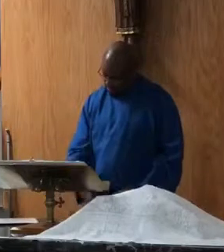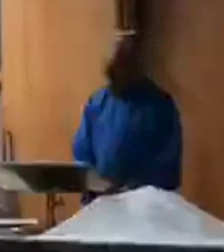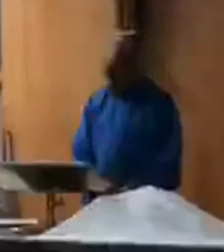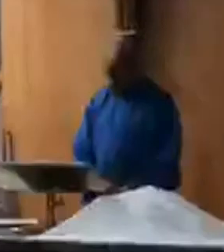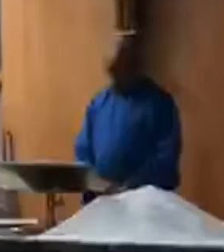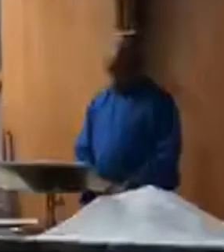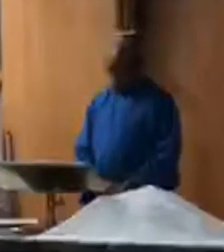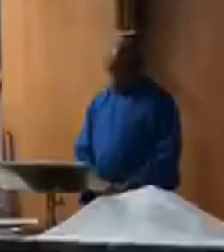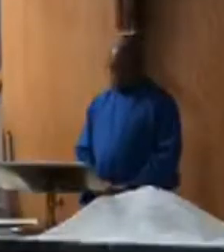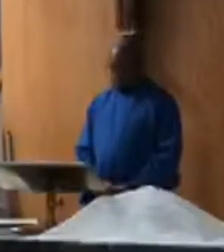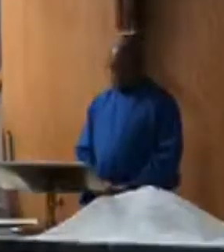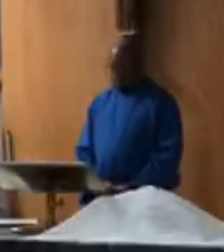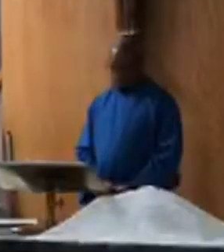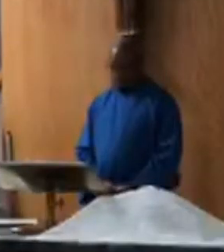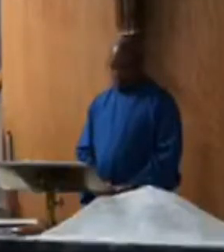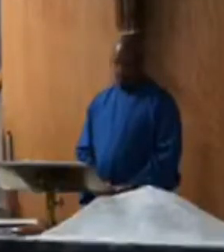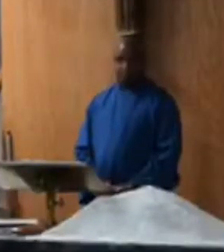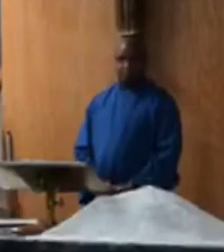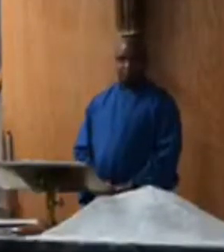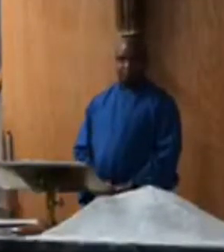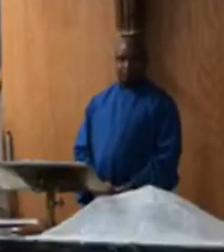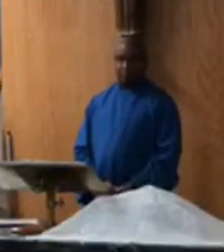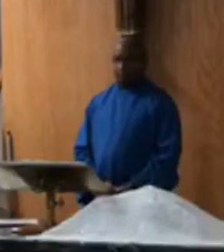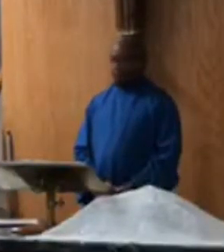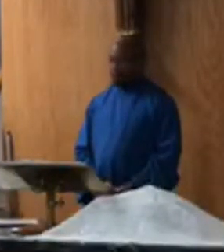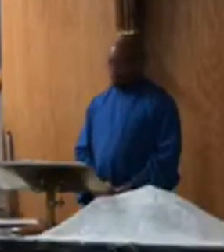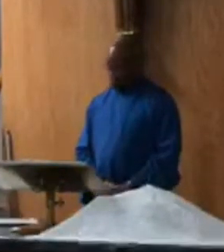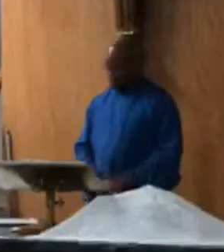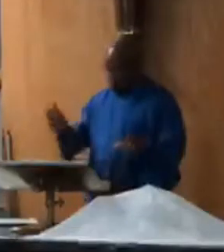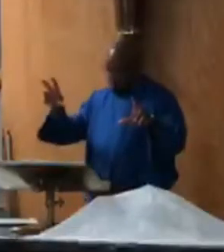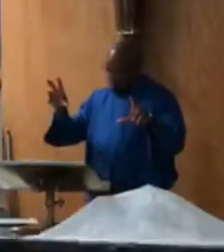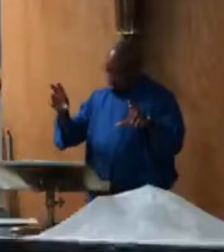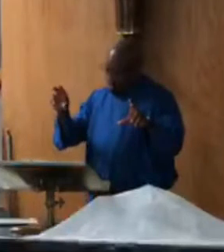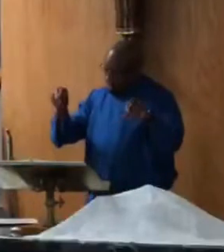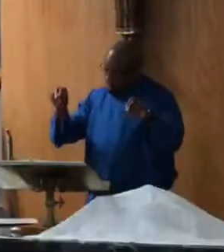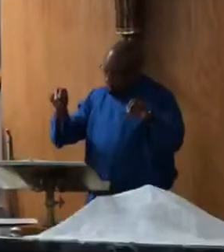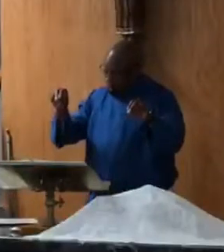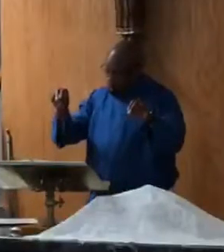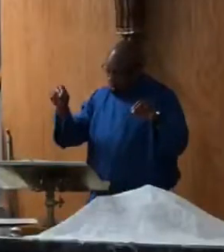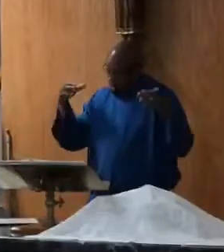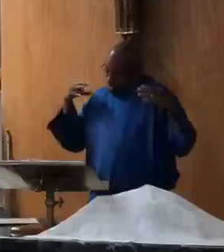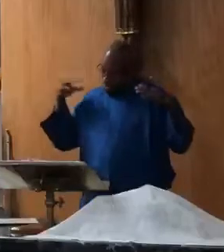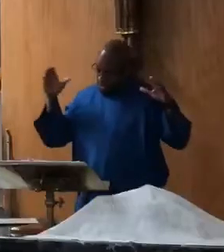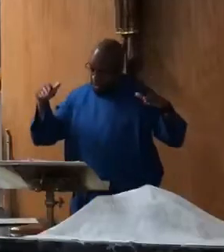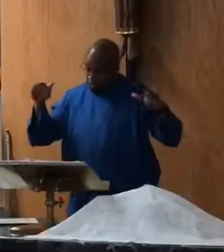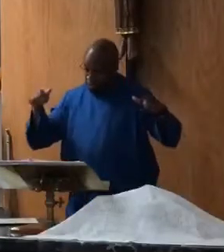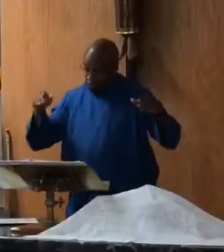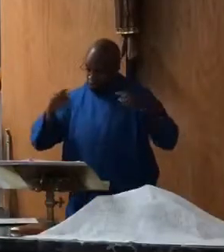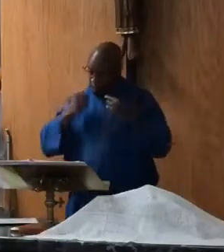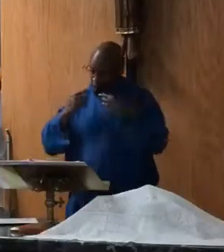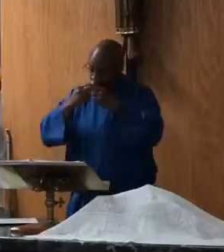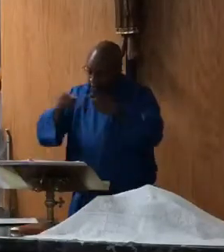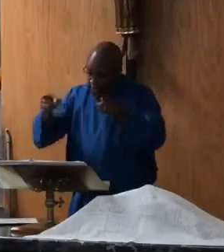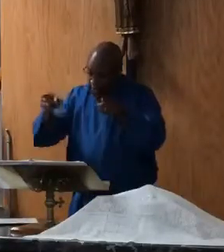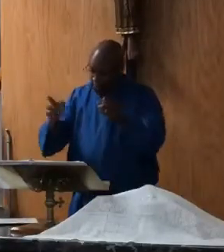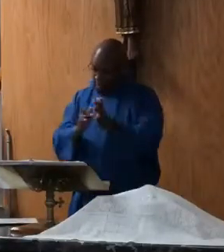Do we cry like people that have no hope? No. The angels,